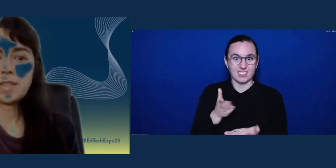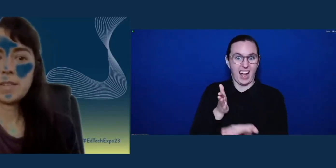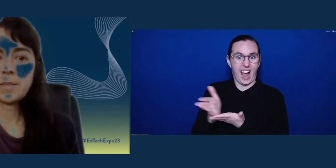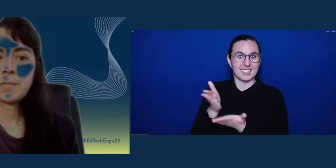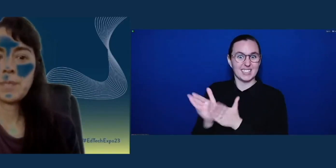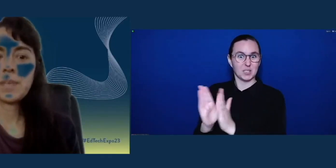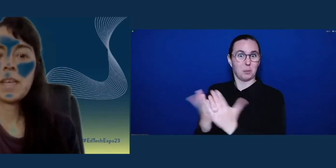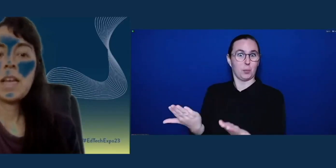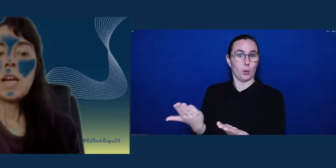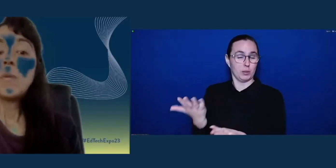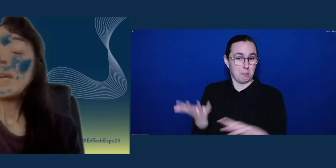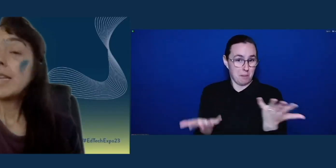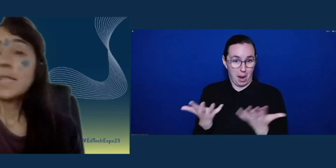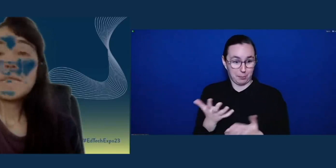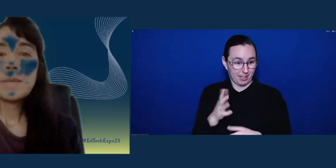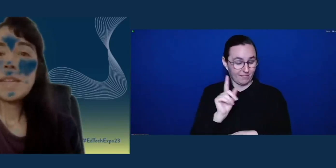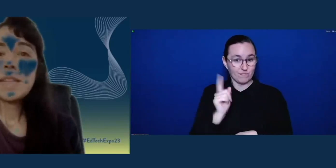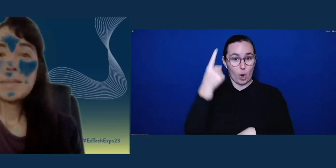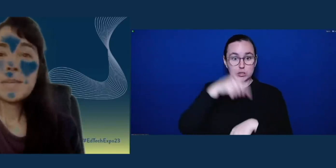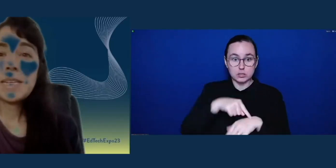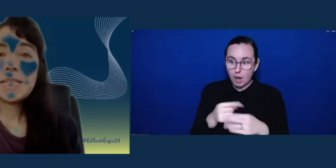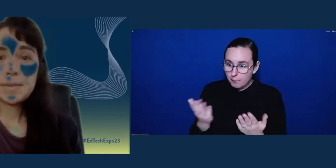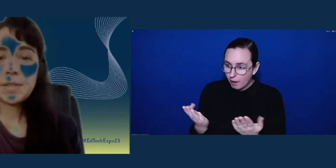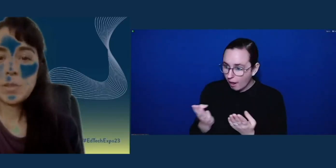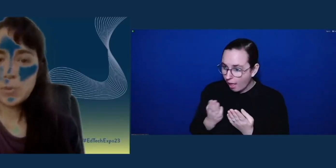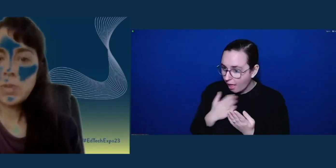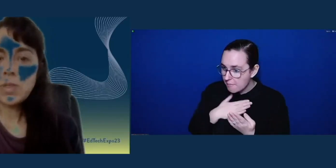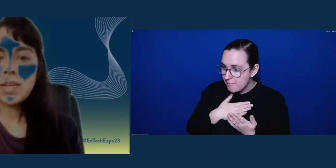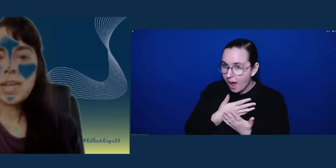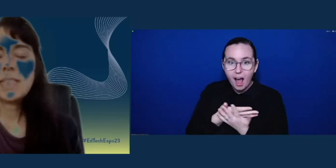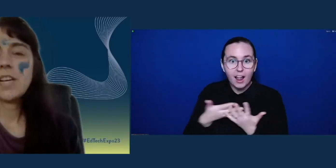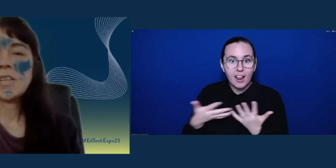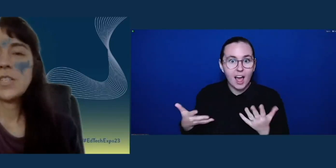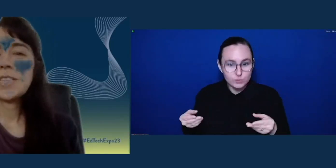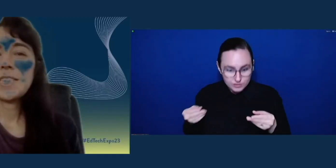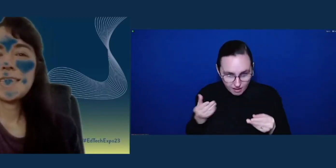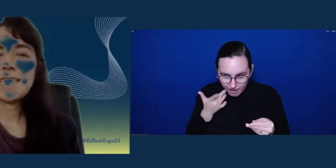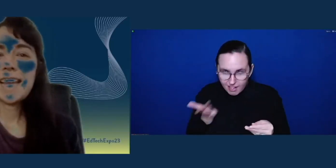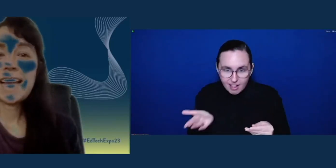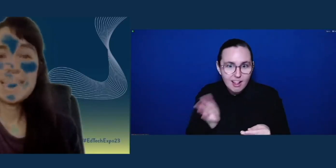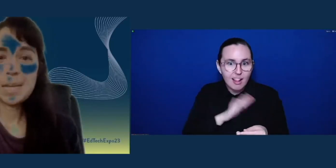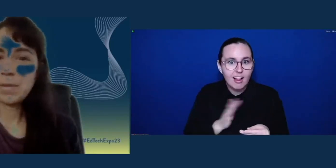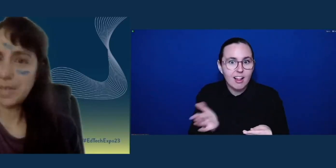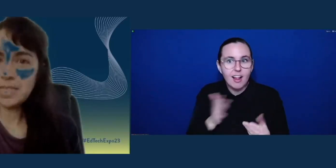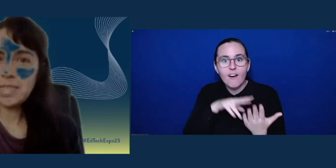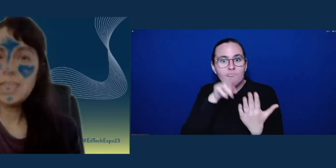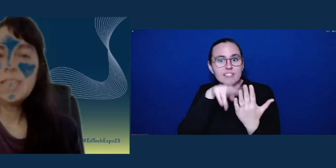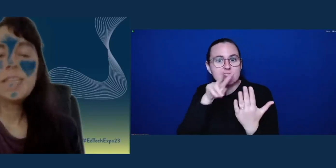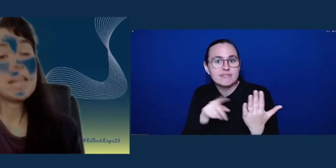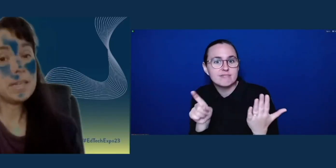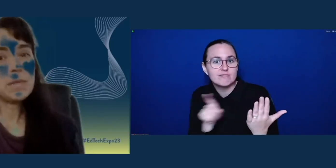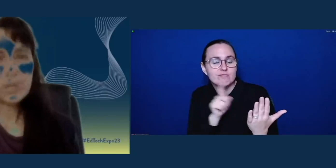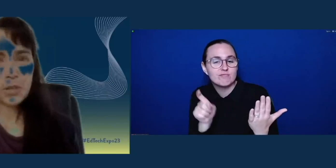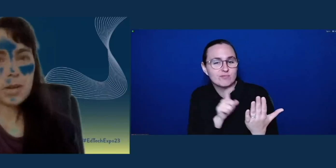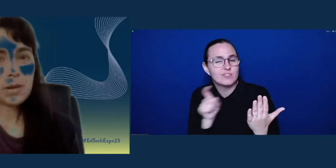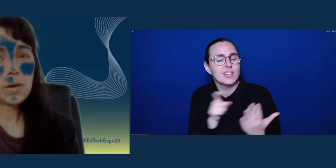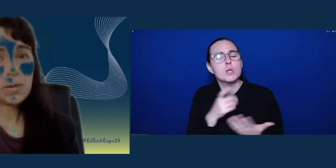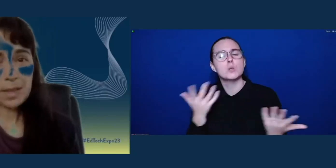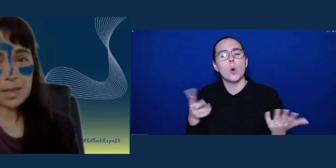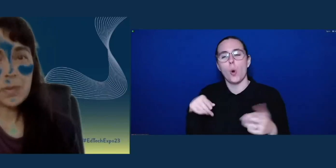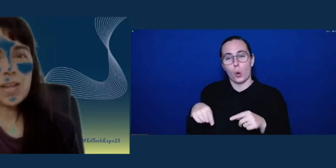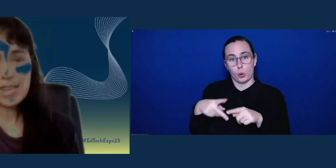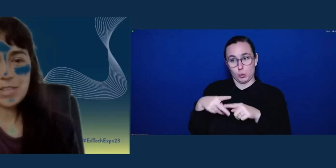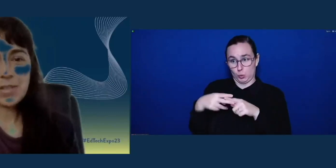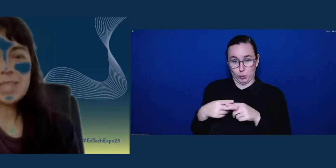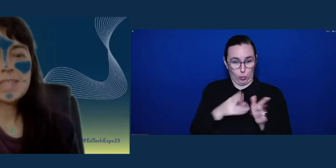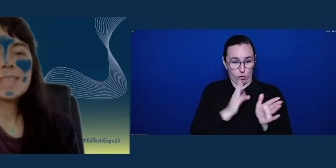understand. We anticipate that the many different tools that ACR GCD has helped fund, and which are